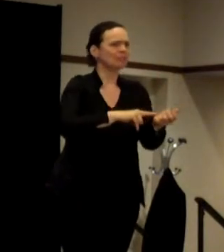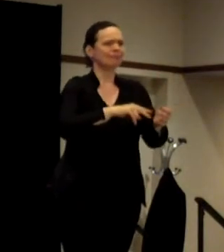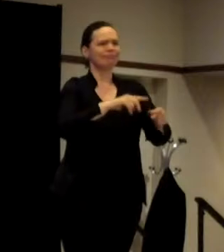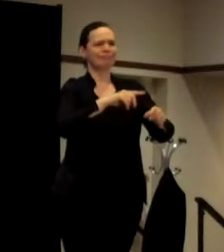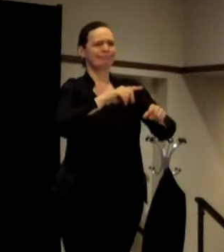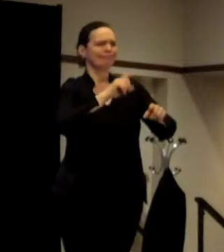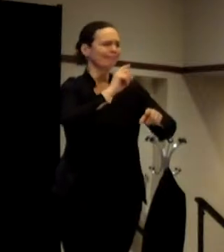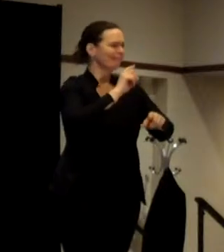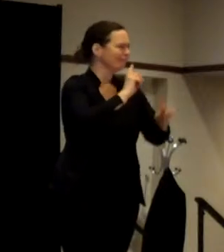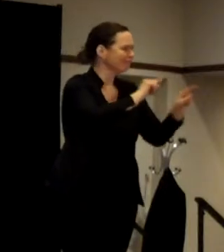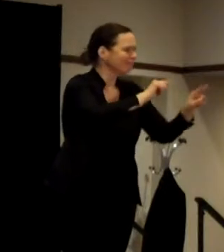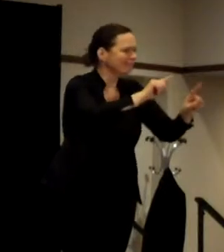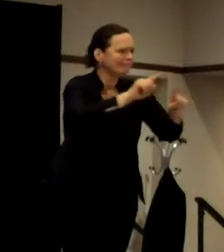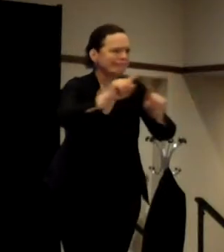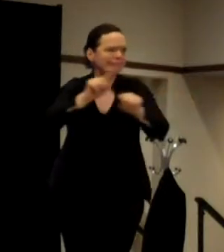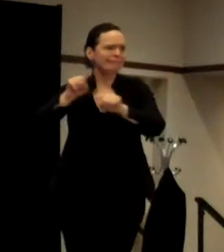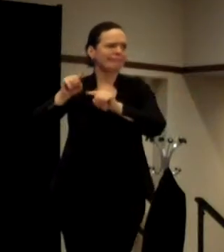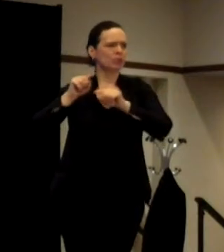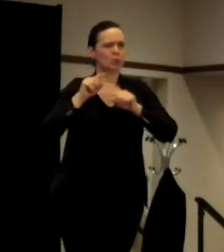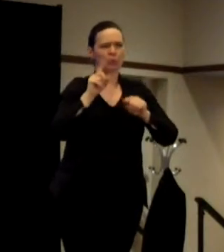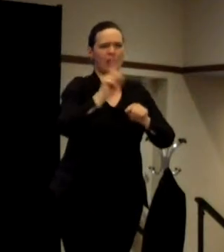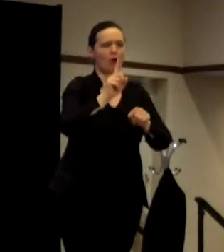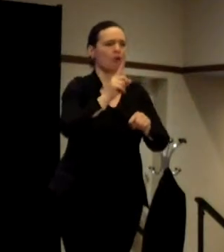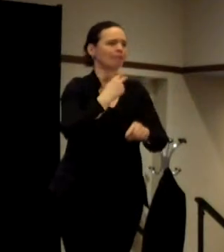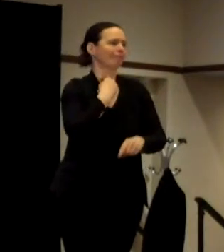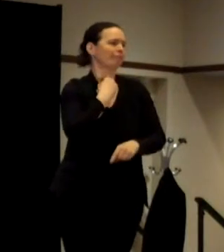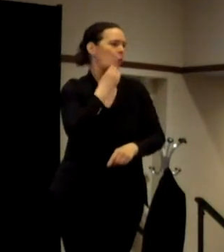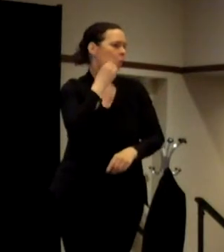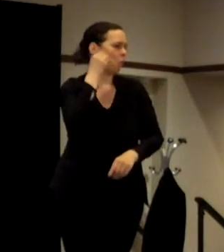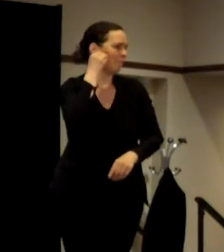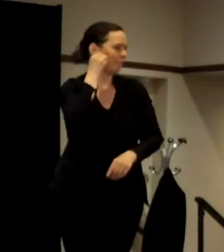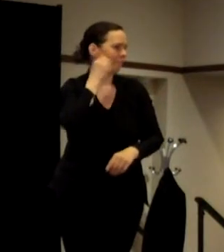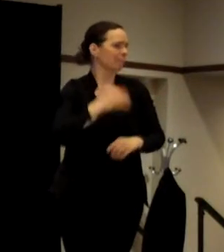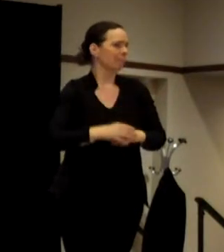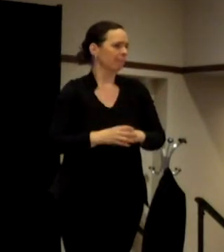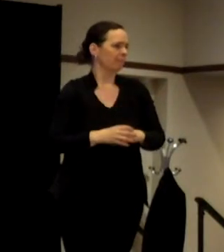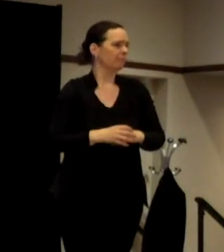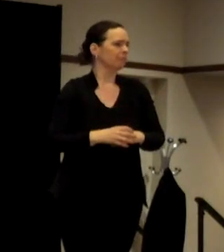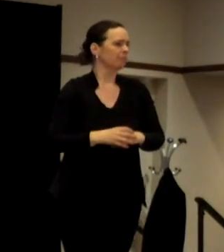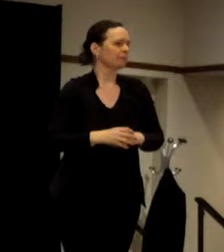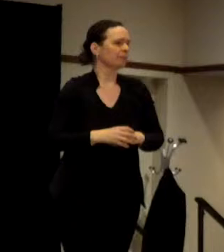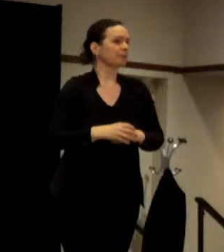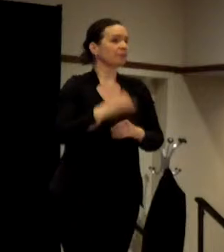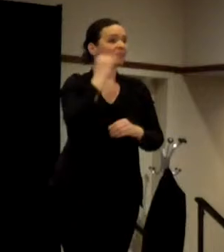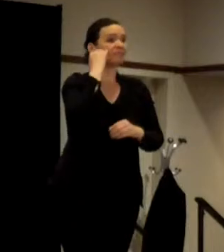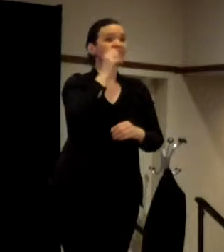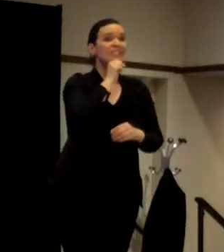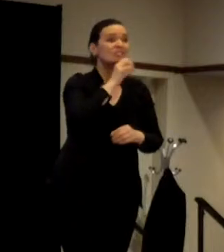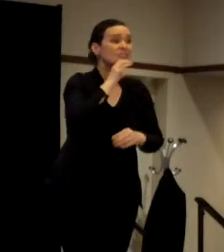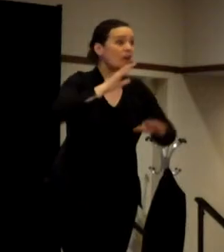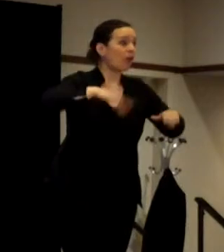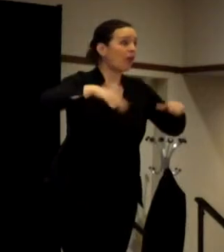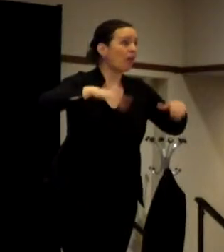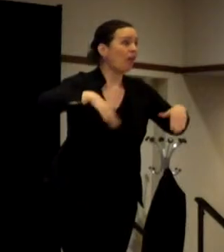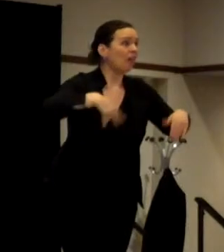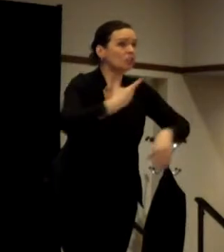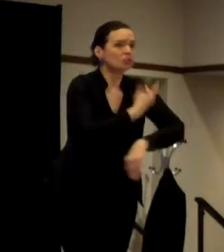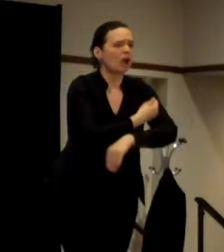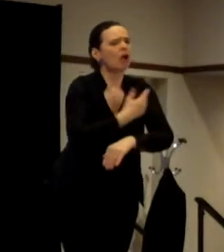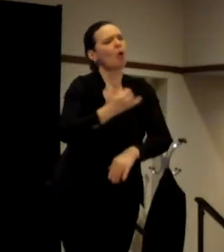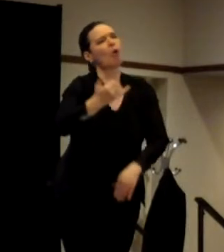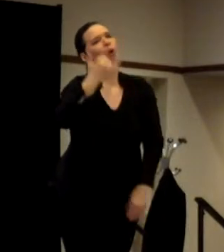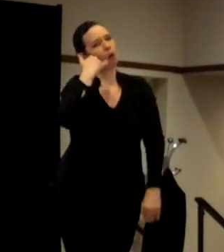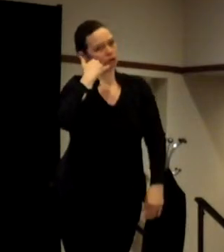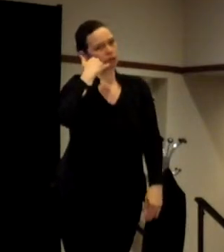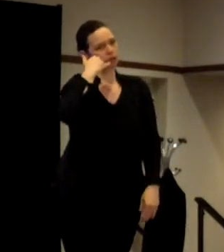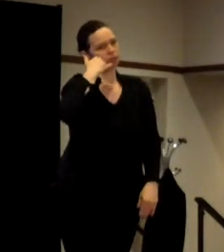vaccinated. Just from, and if any senior is not vaccinated, reach out to us. We're going to get you a shot. Have you been briefed